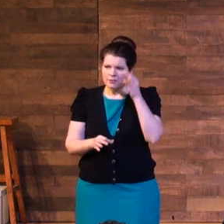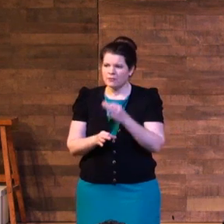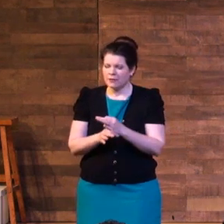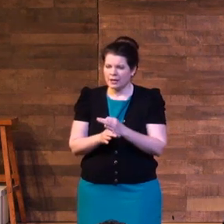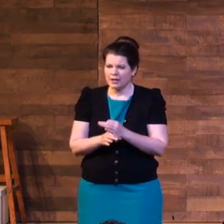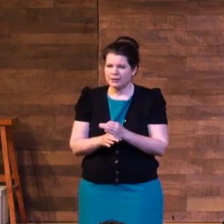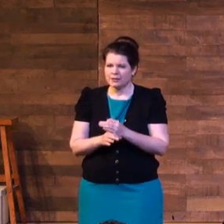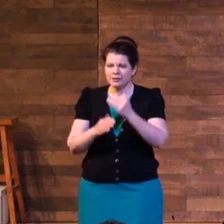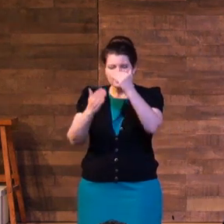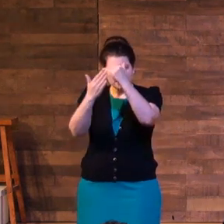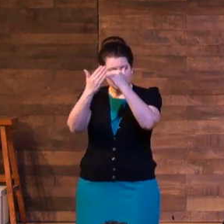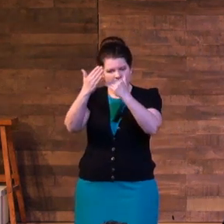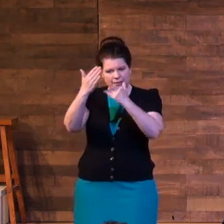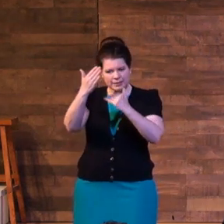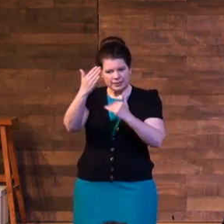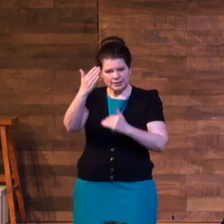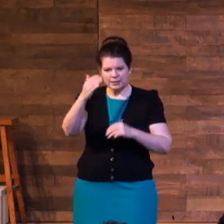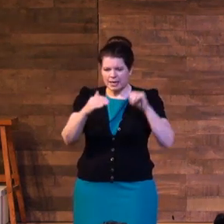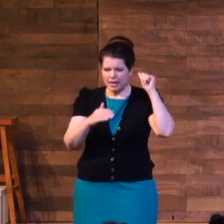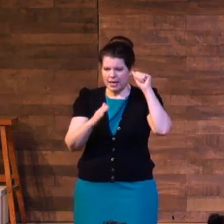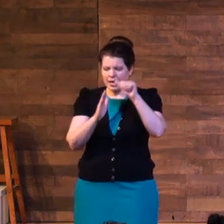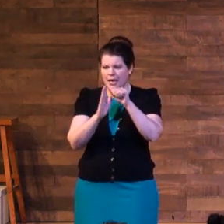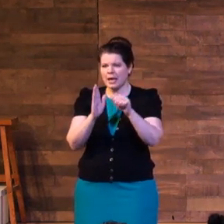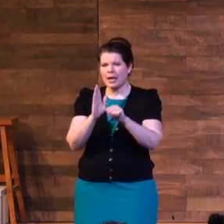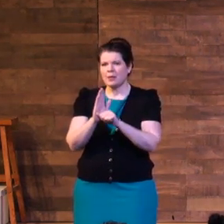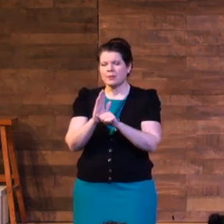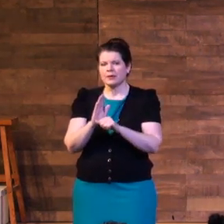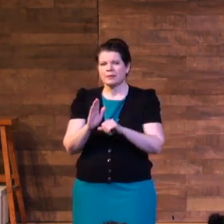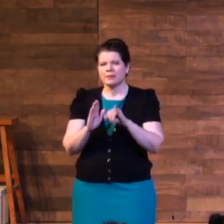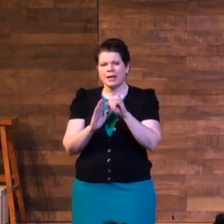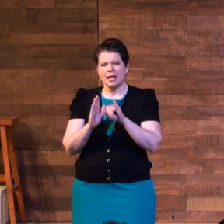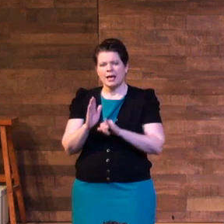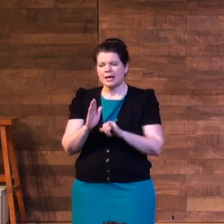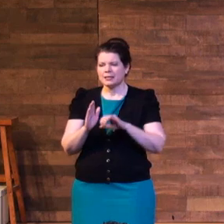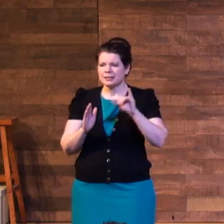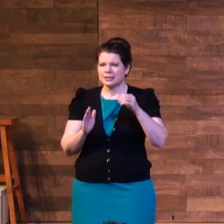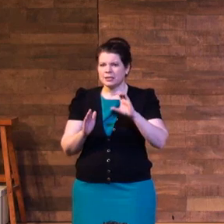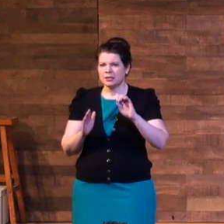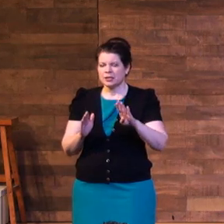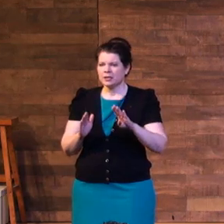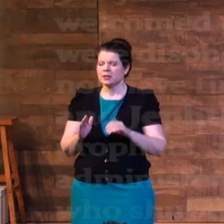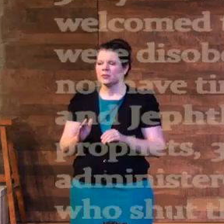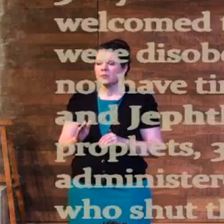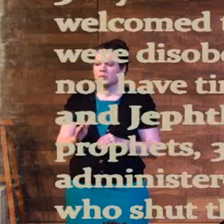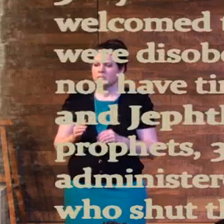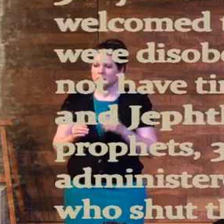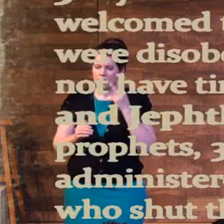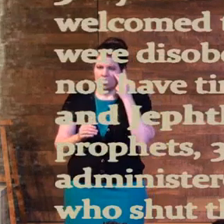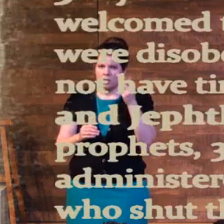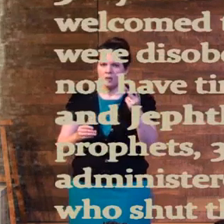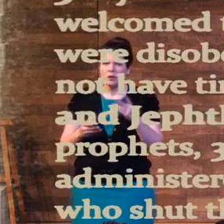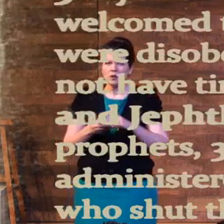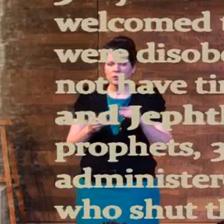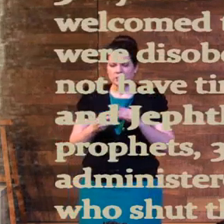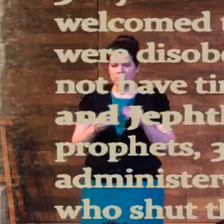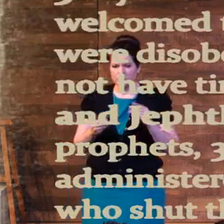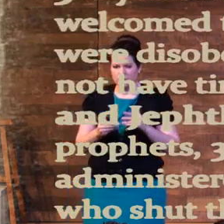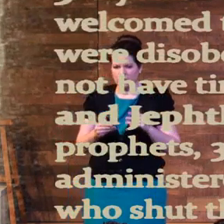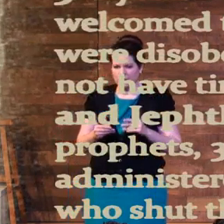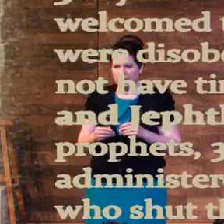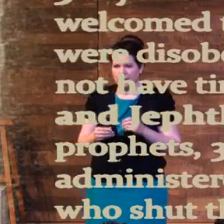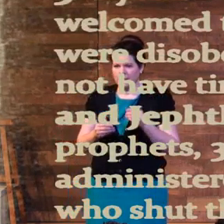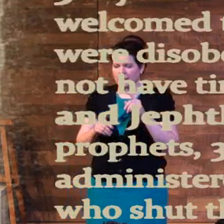Isaac, Jacob, Moses. And then there's this little nugget in here. Look at verse 32. What more shall I say? I don't have time to tell about